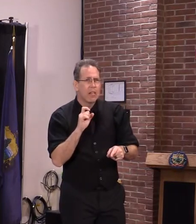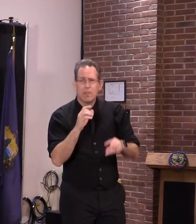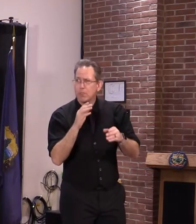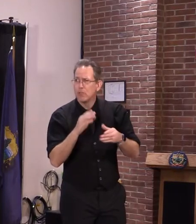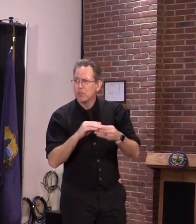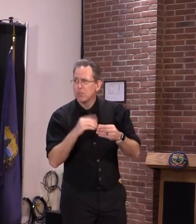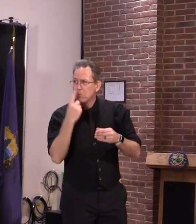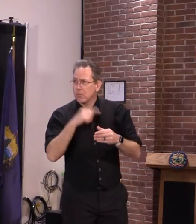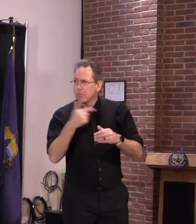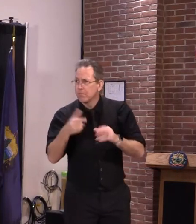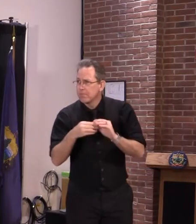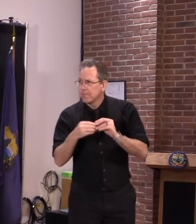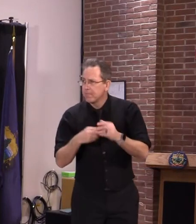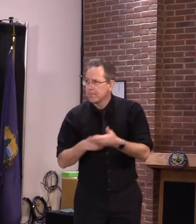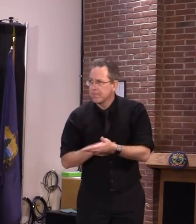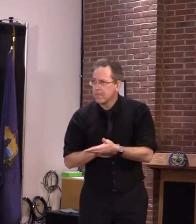podium.